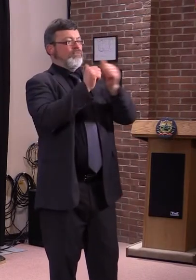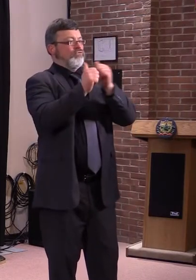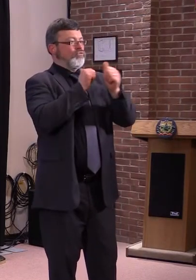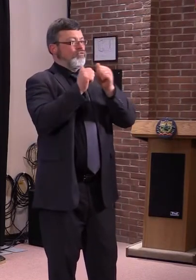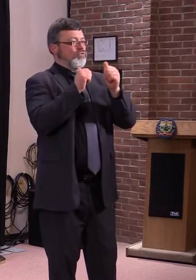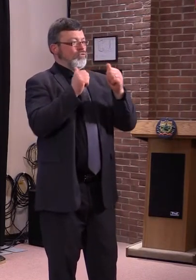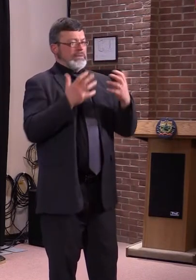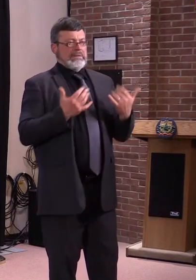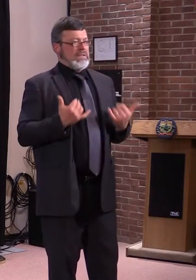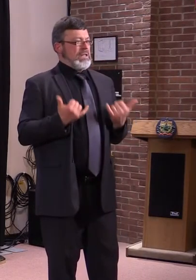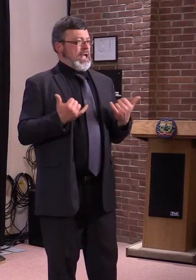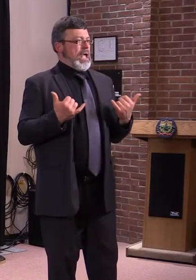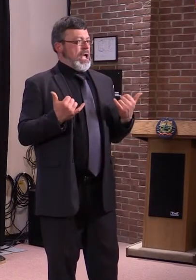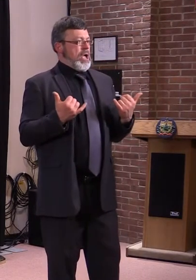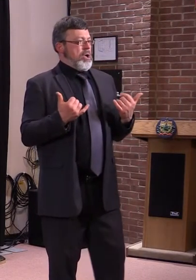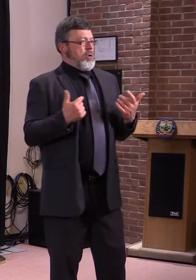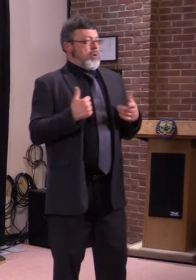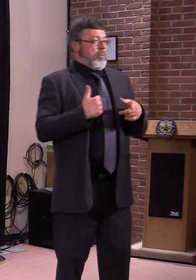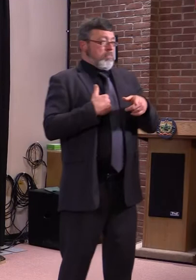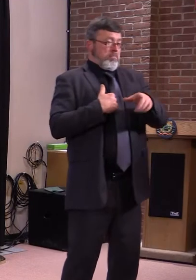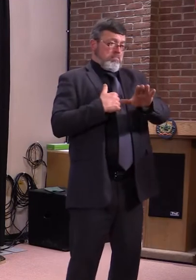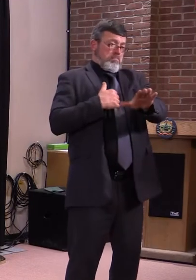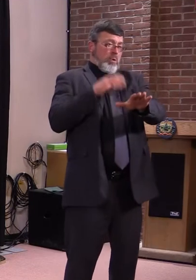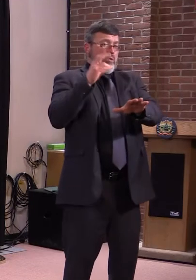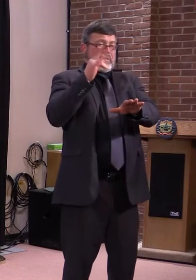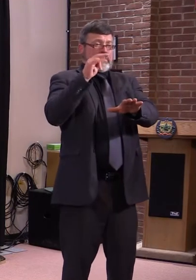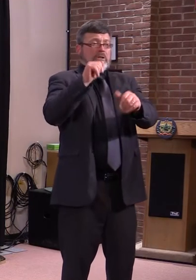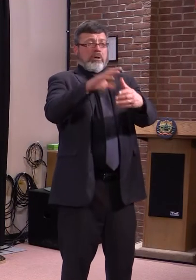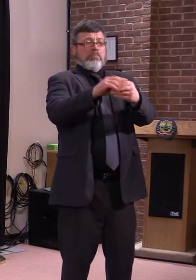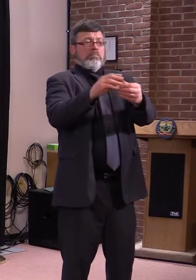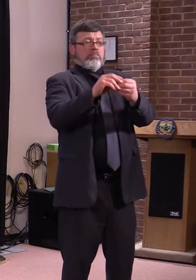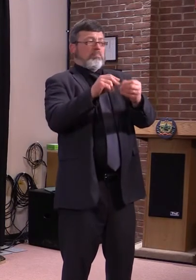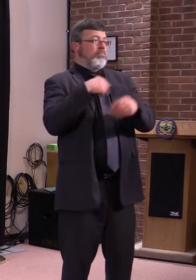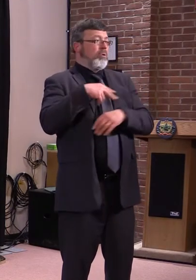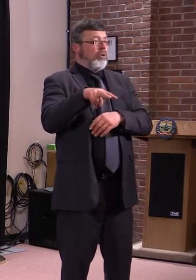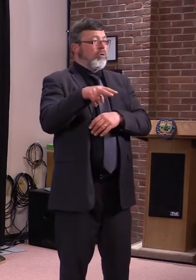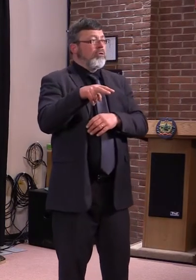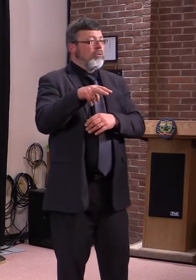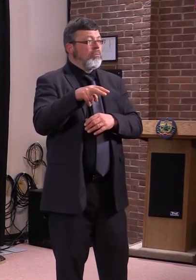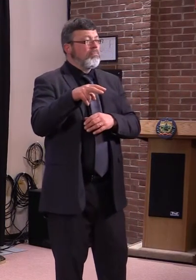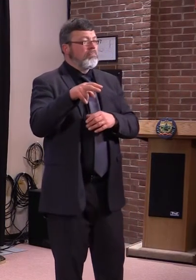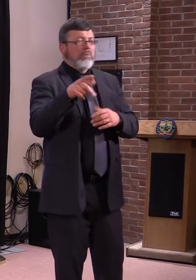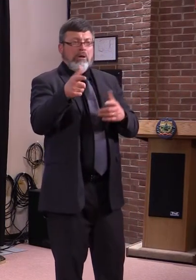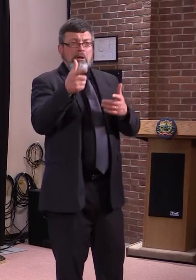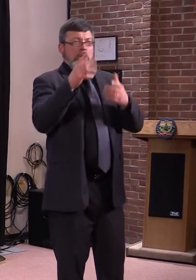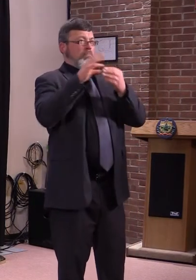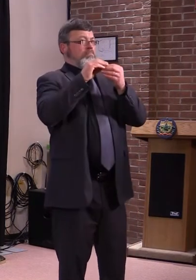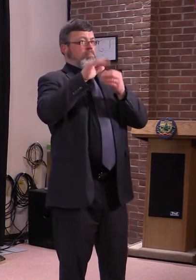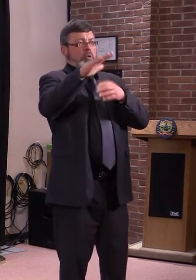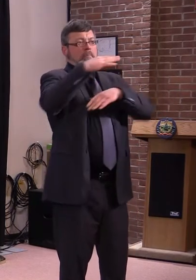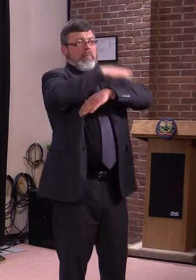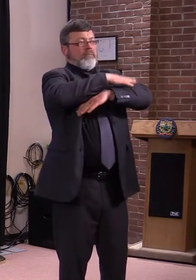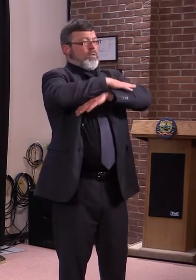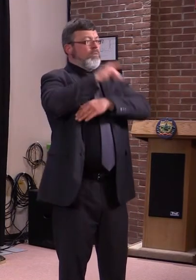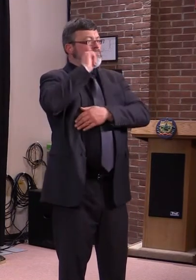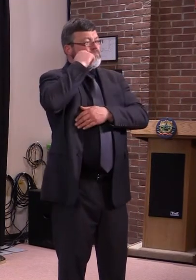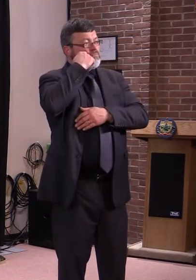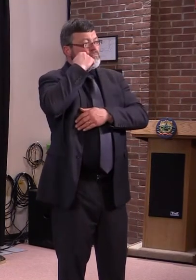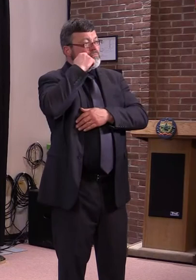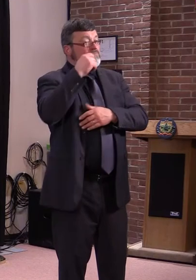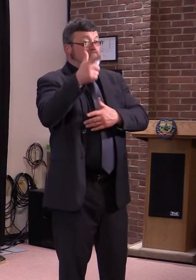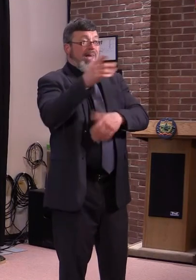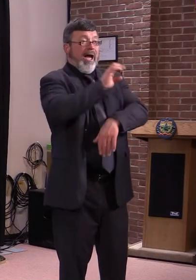like Christina's style. She brings a lot to the table. She's energetic. She has a